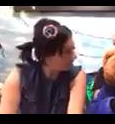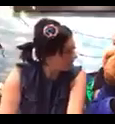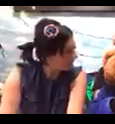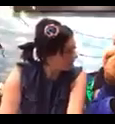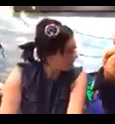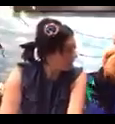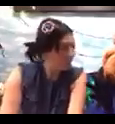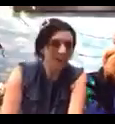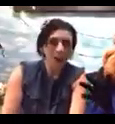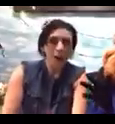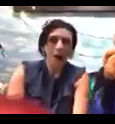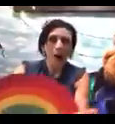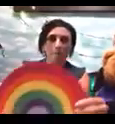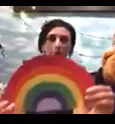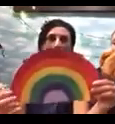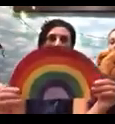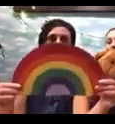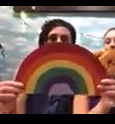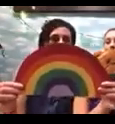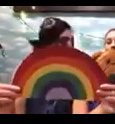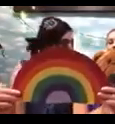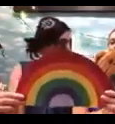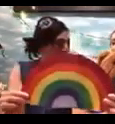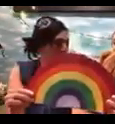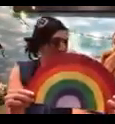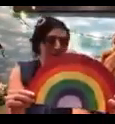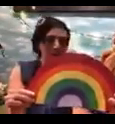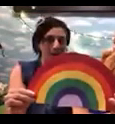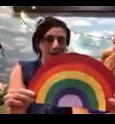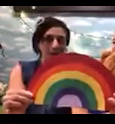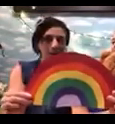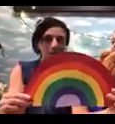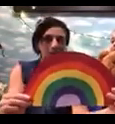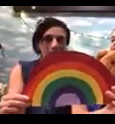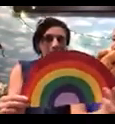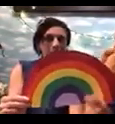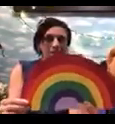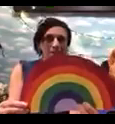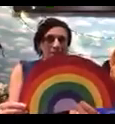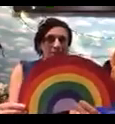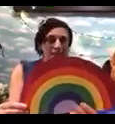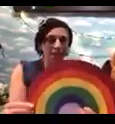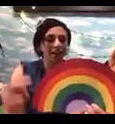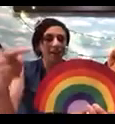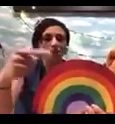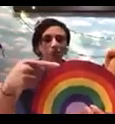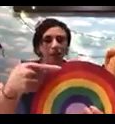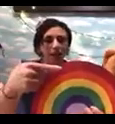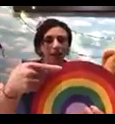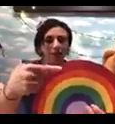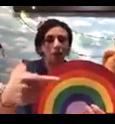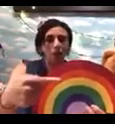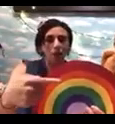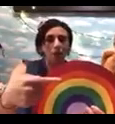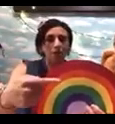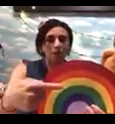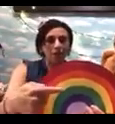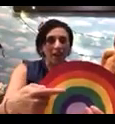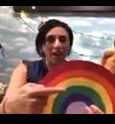The rainbow. A beautiful rainbow. We're going to sing. Ready? Red, red, orange, red,